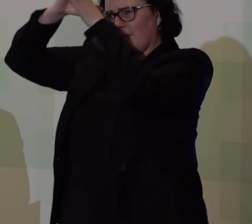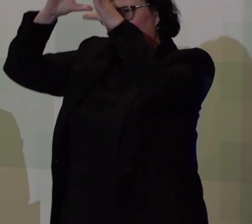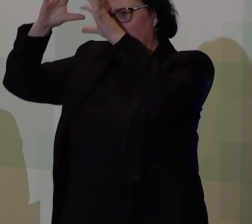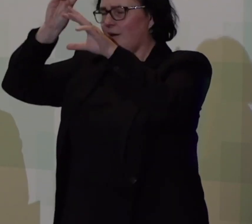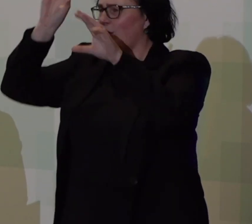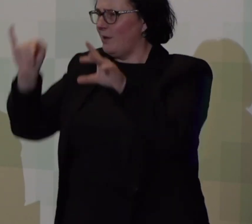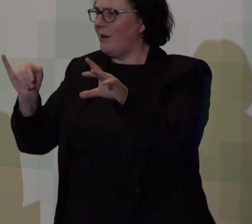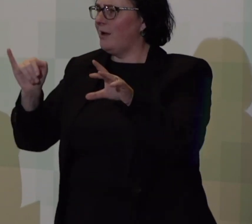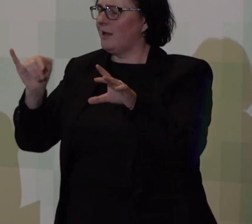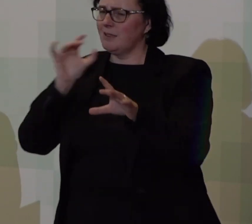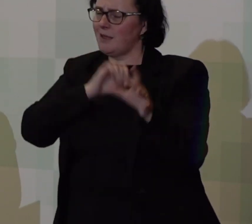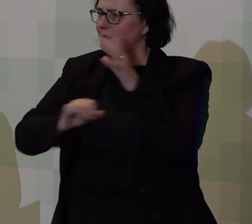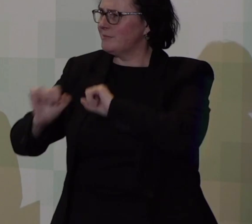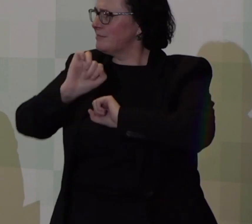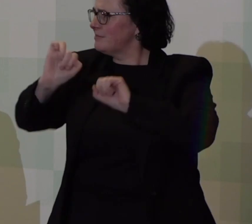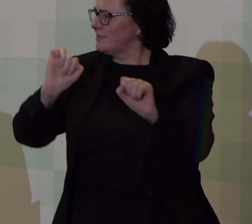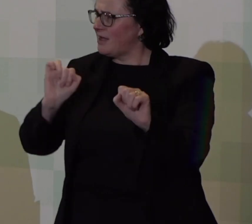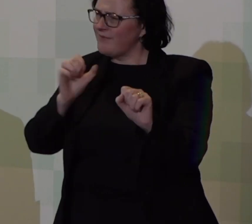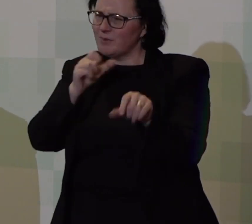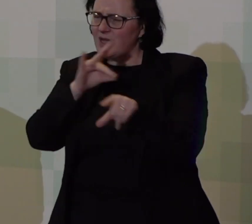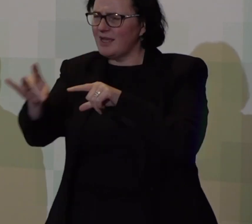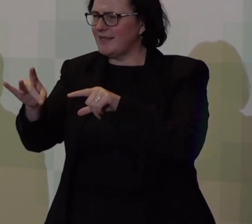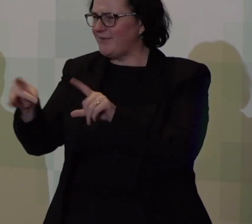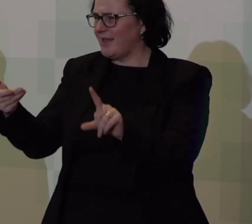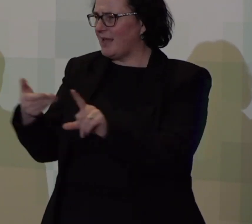stereotypes perpetuated? Do they serve some functions?